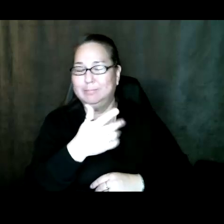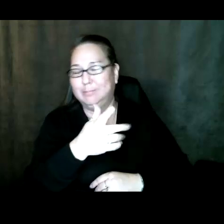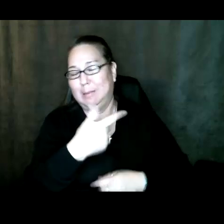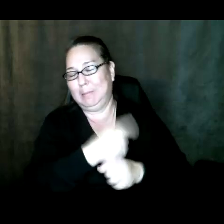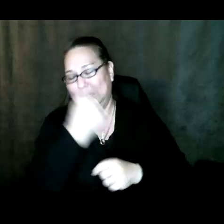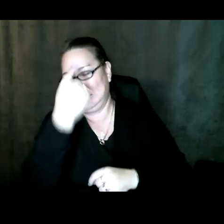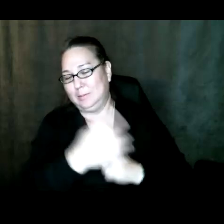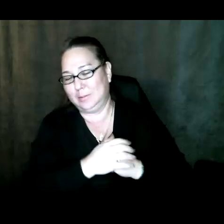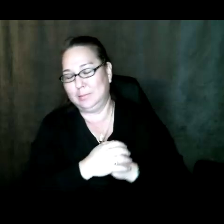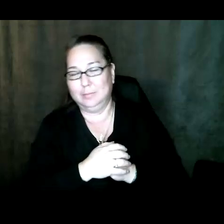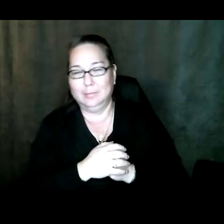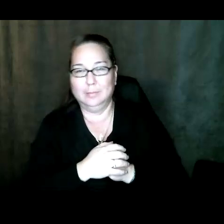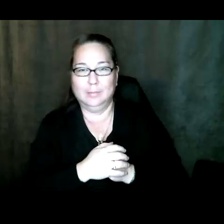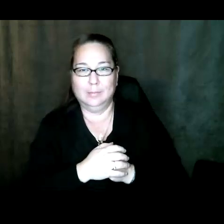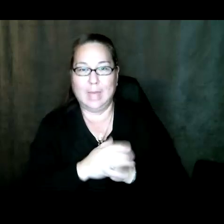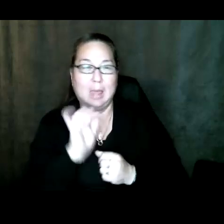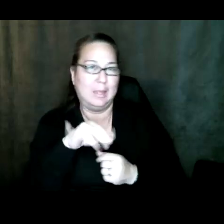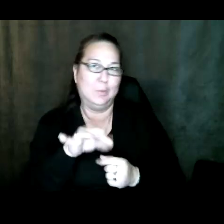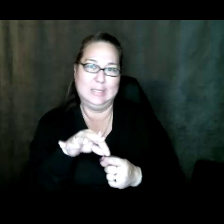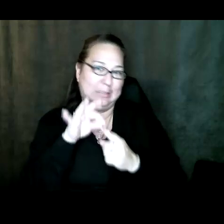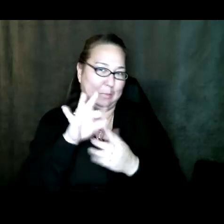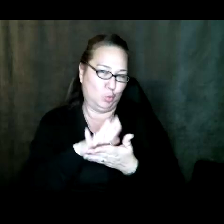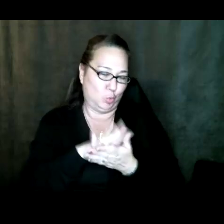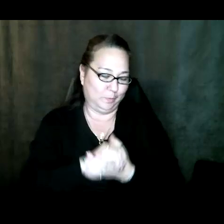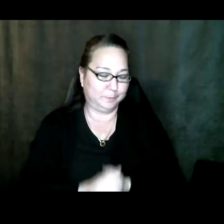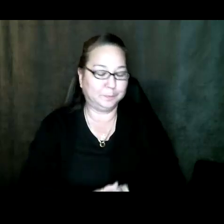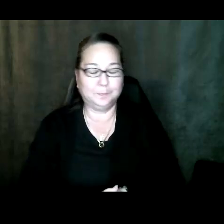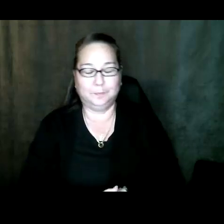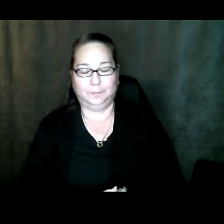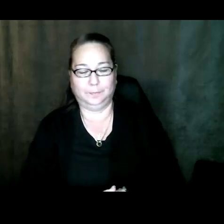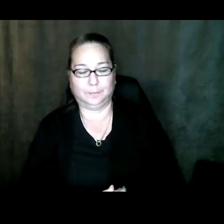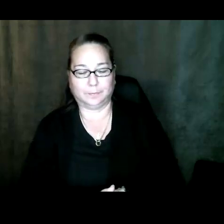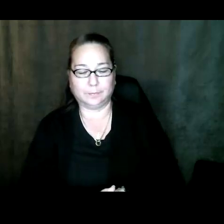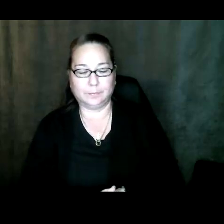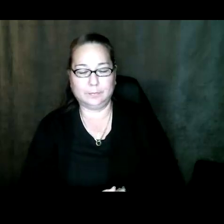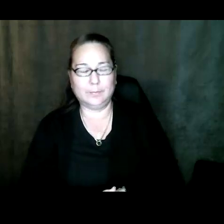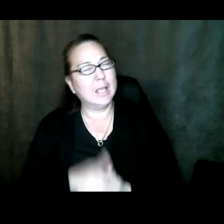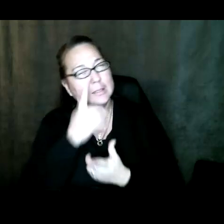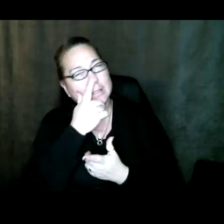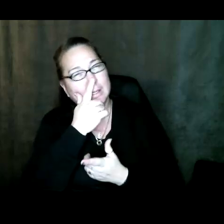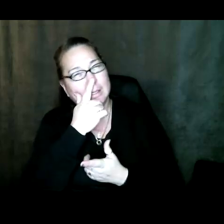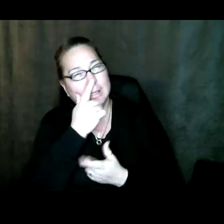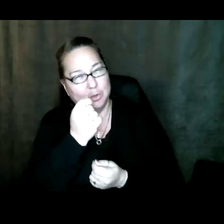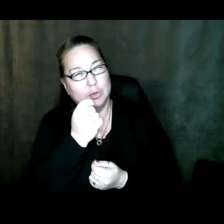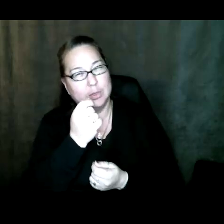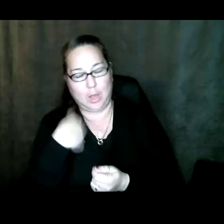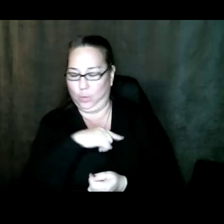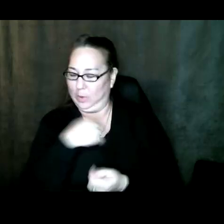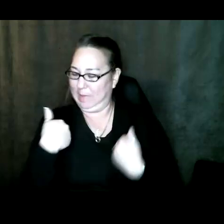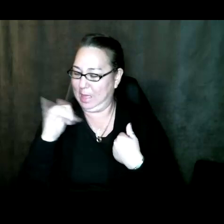Yeah, it was a very special school. And so, you know, it's interesting because, and we've had this conversation